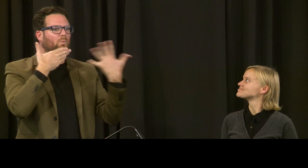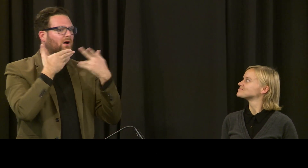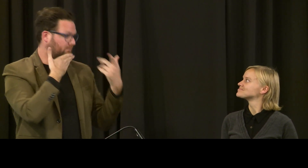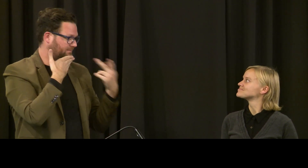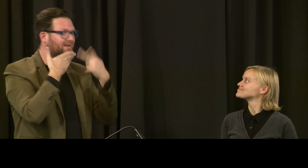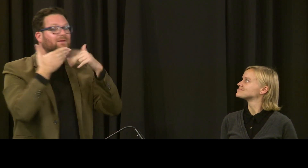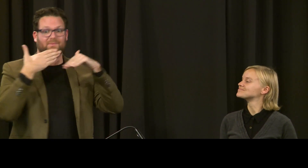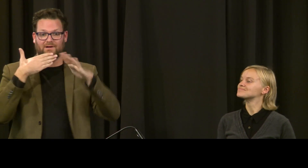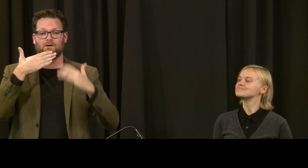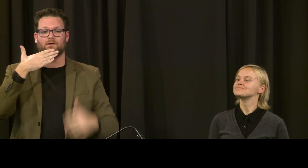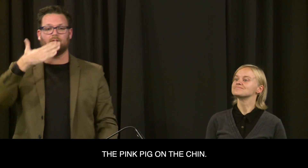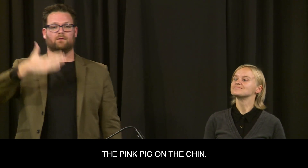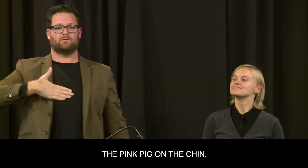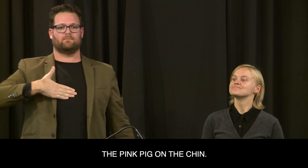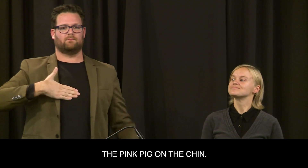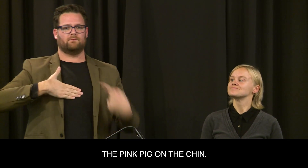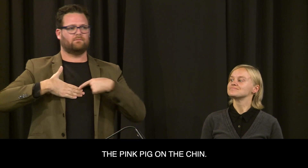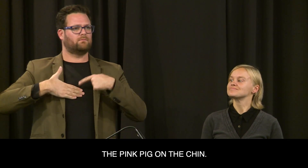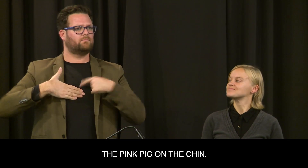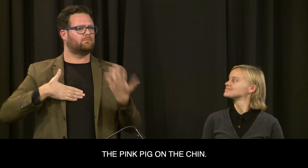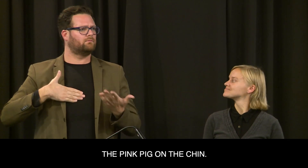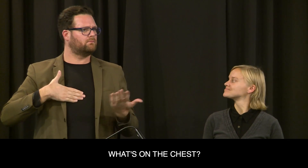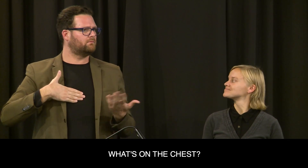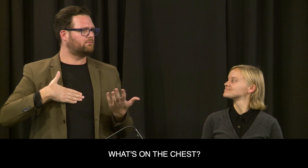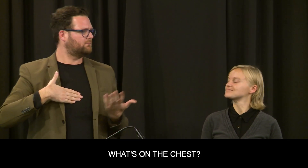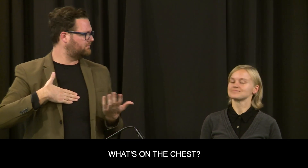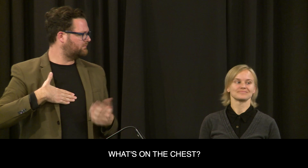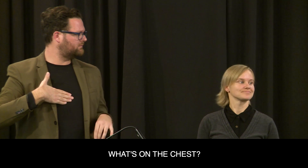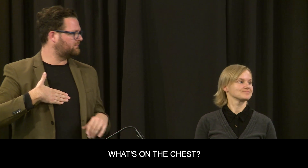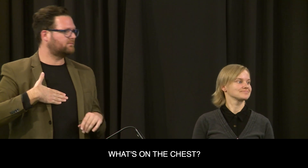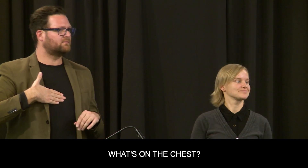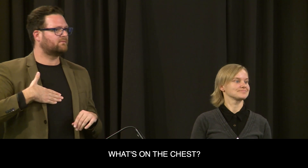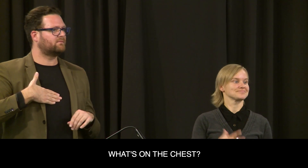The pink pig on the chin. What's on the chest?